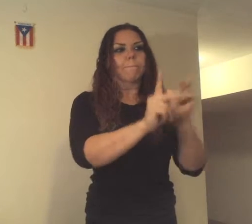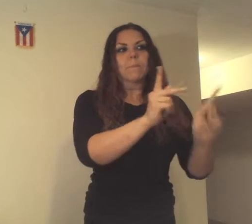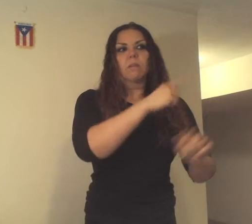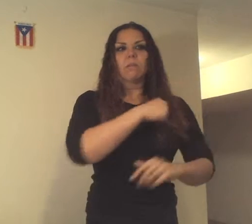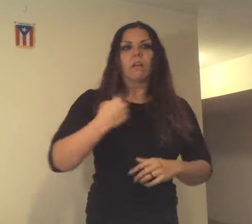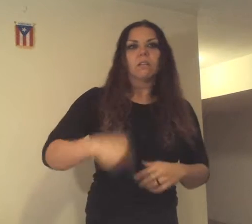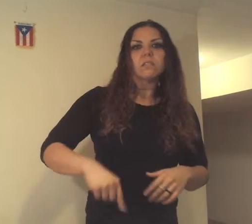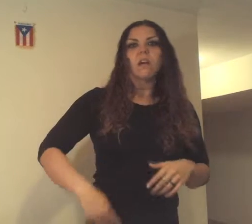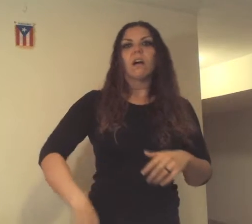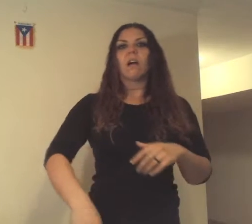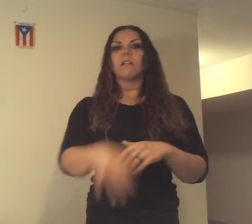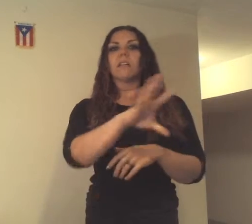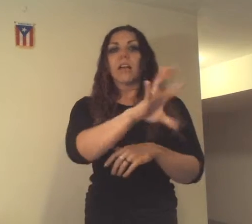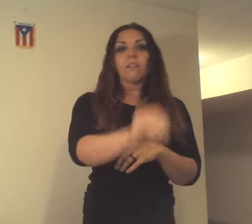Europe, seamlessly,